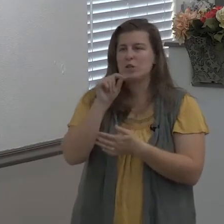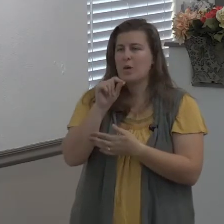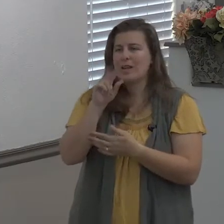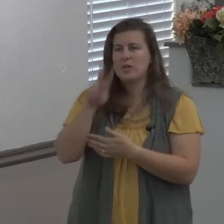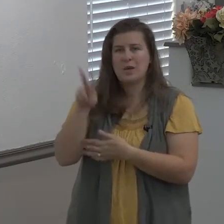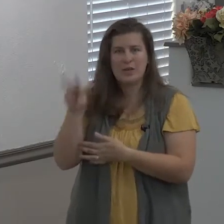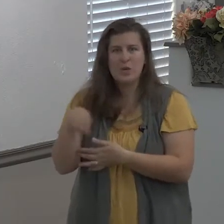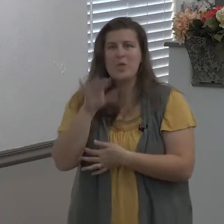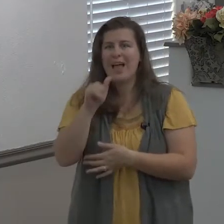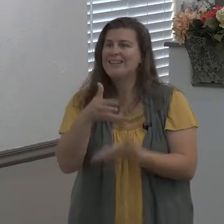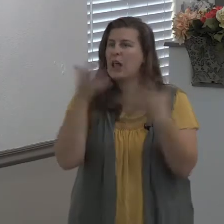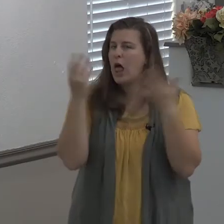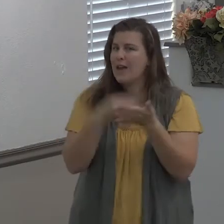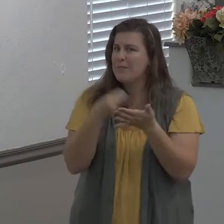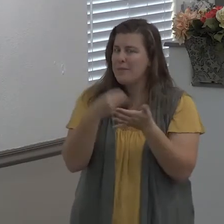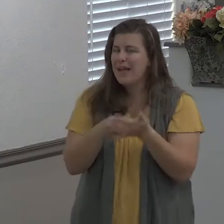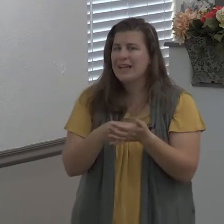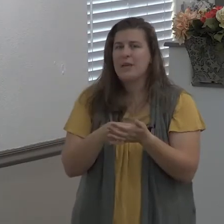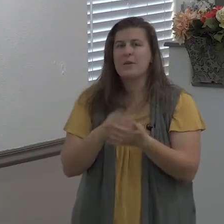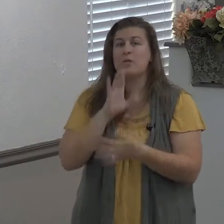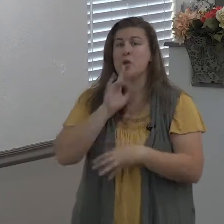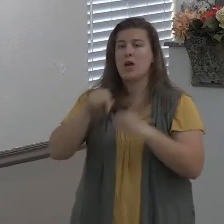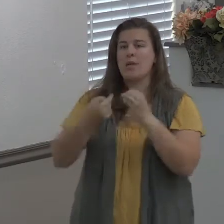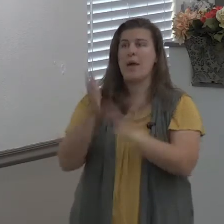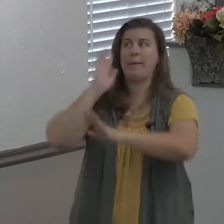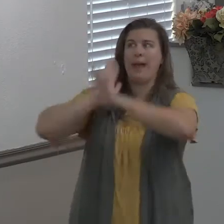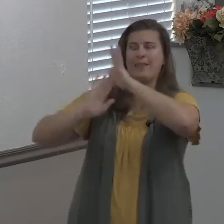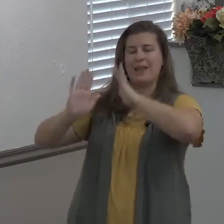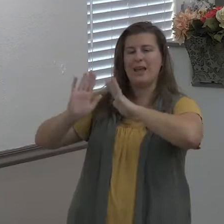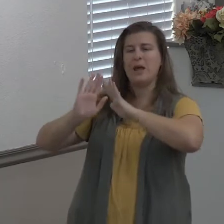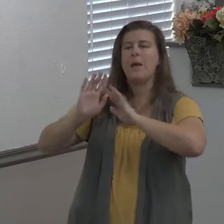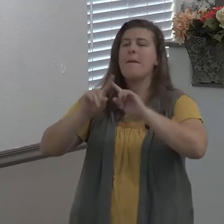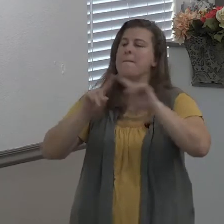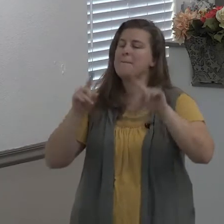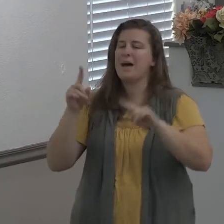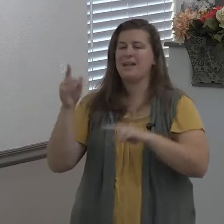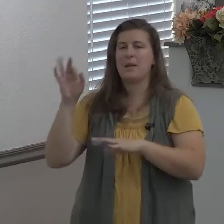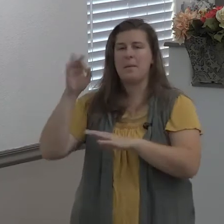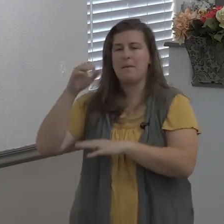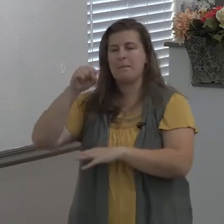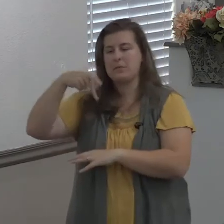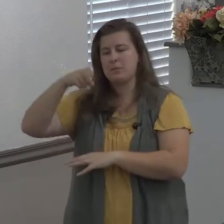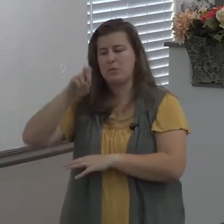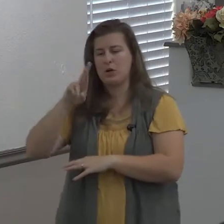That's a lot of money. This is 2022. We're talking 1800s.